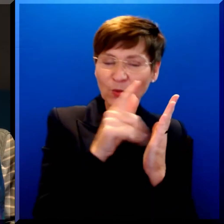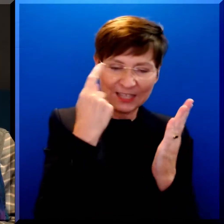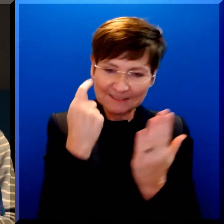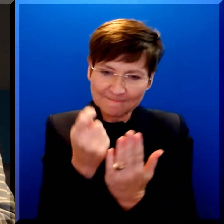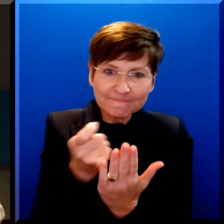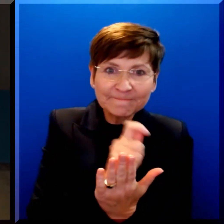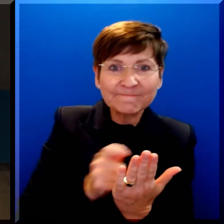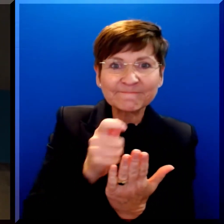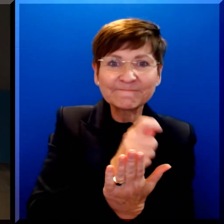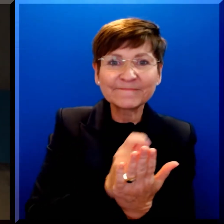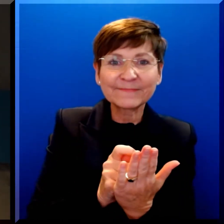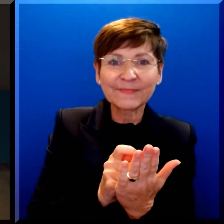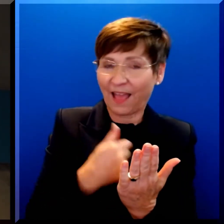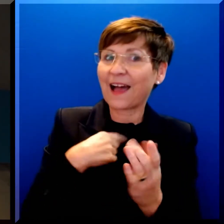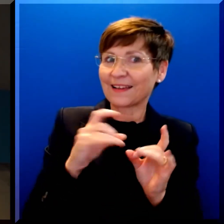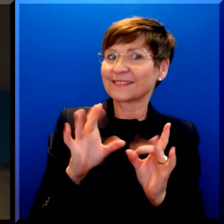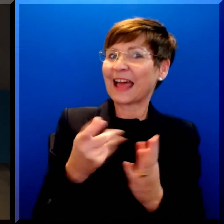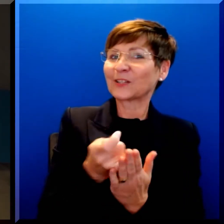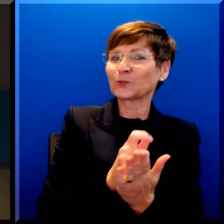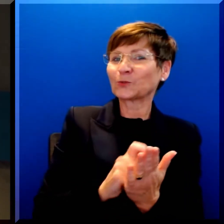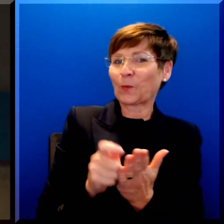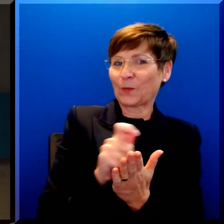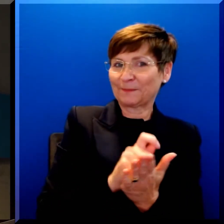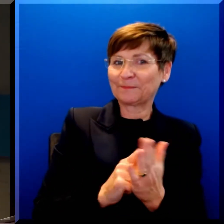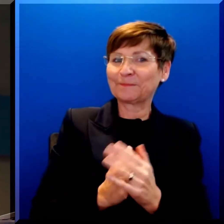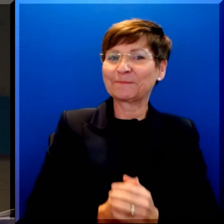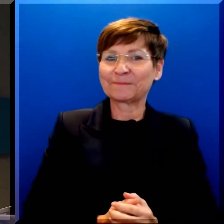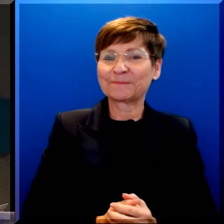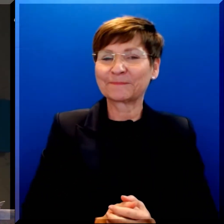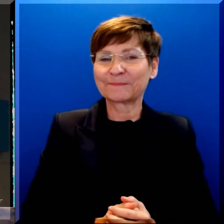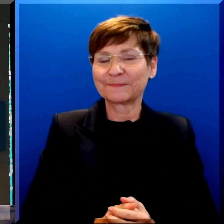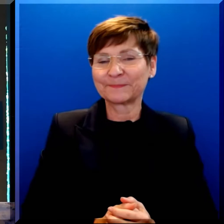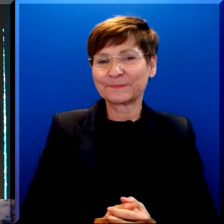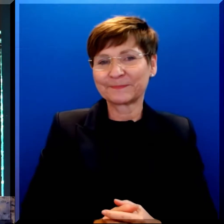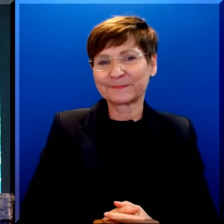message. I have started on mine,